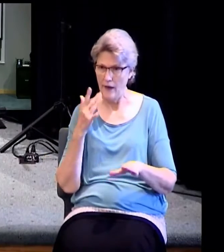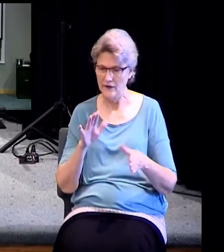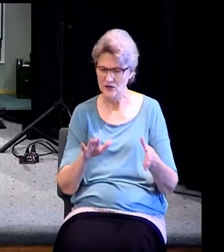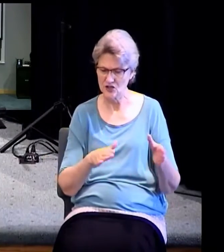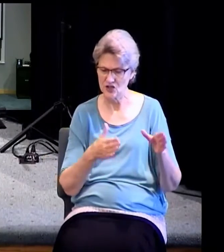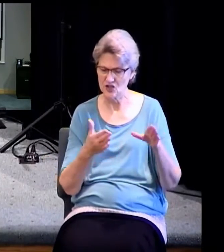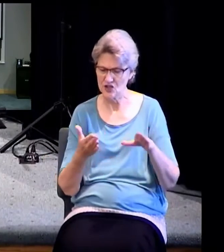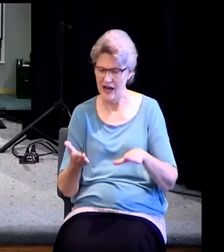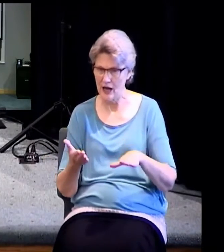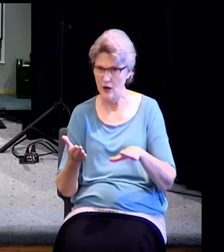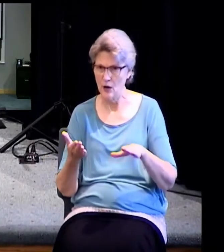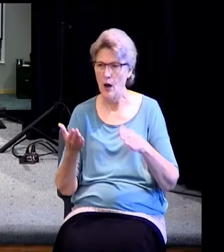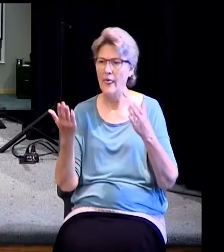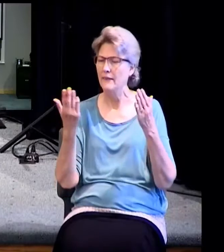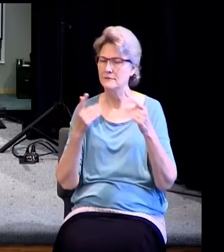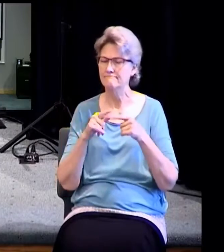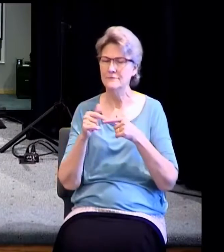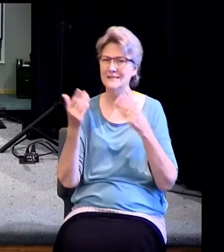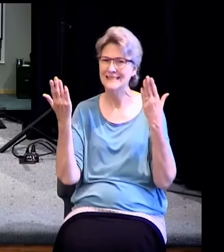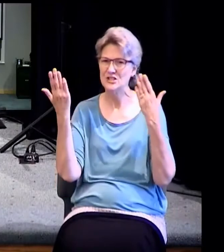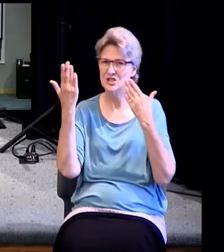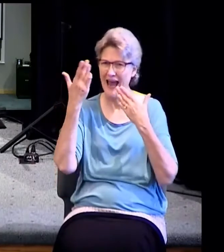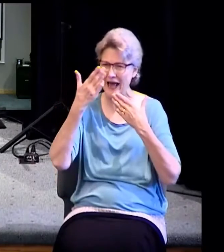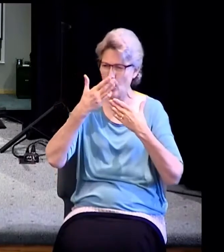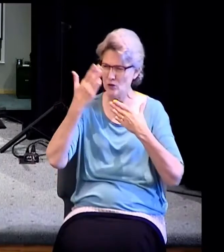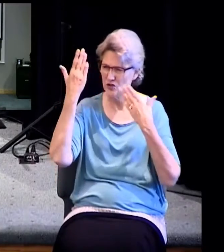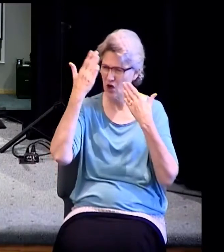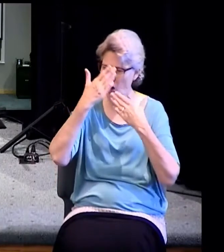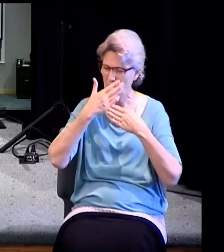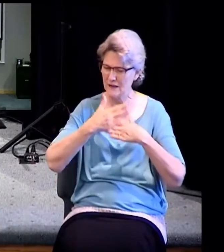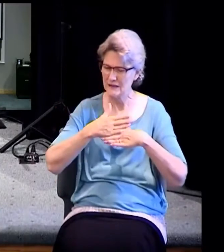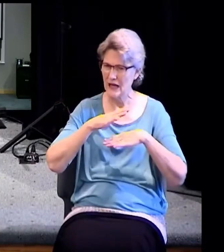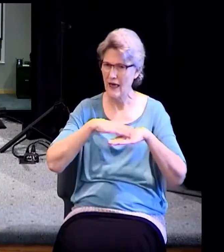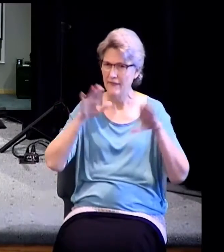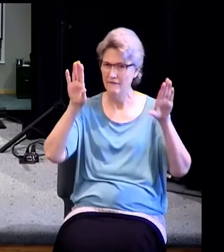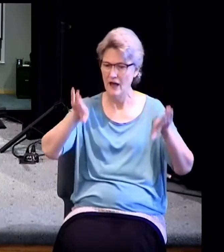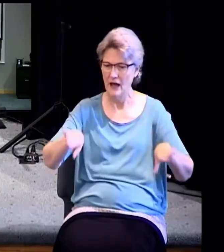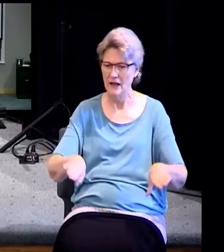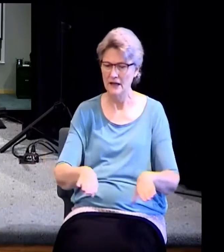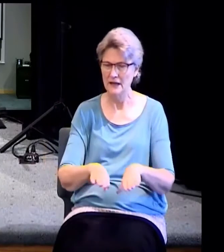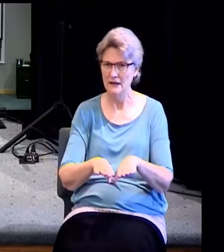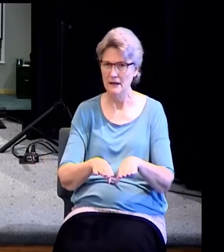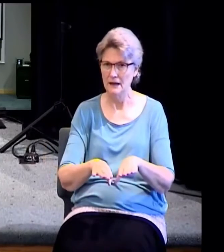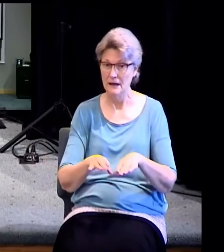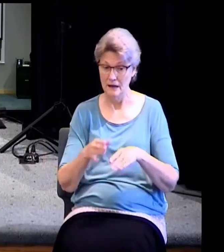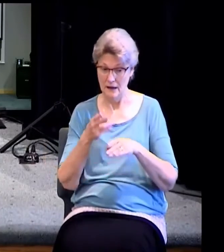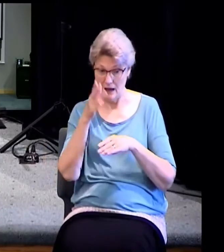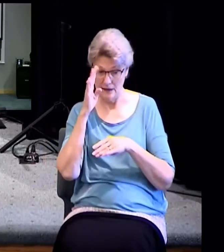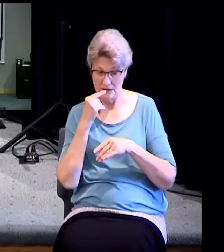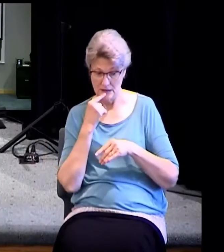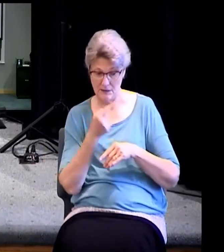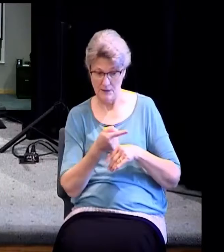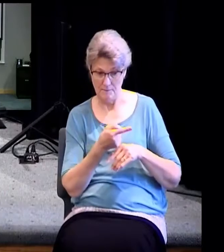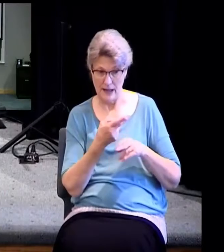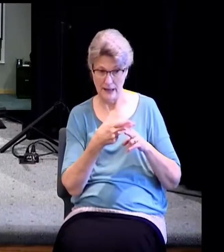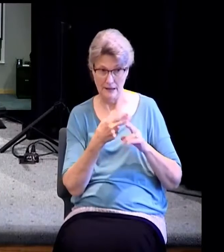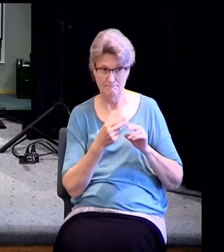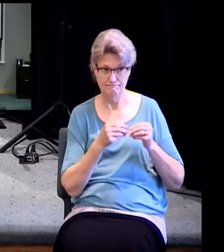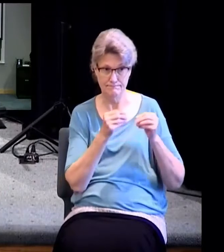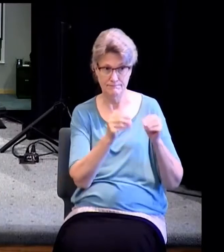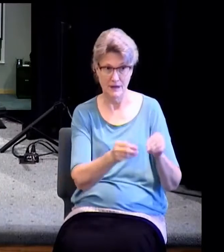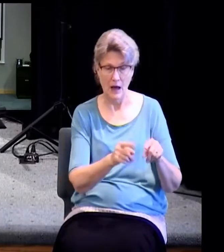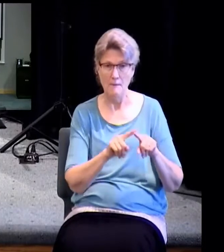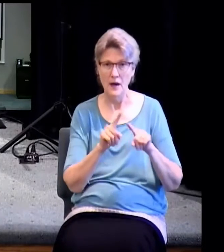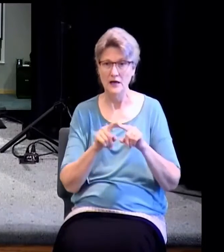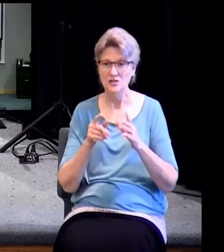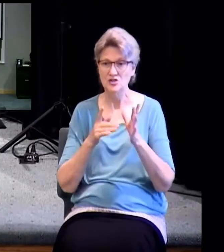is cast across it. It's amazing that God said, "I'm going to put my name there, but I'm also going to have Jesus walk